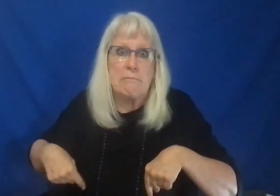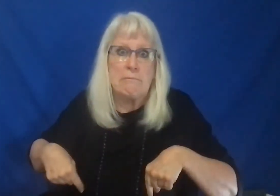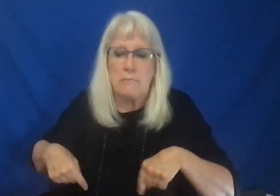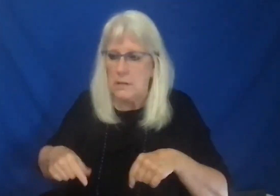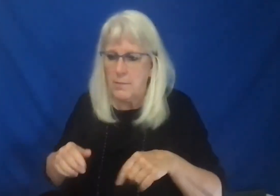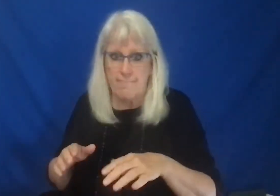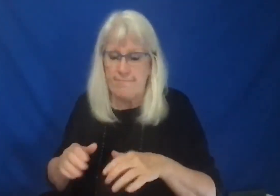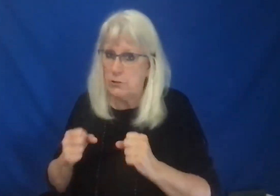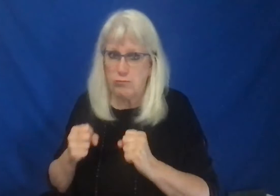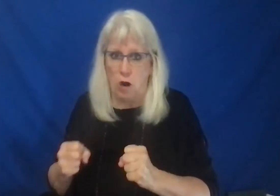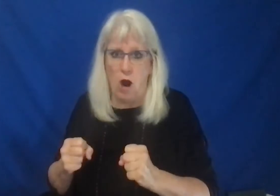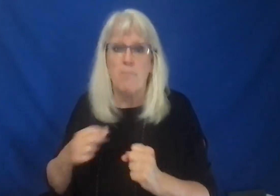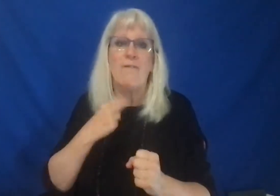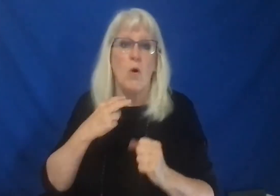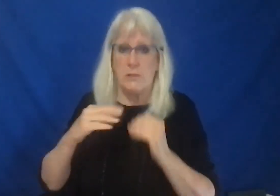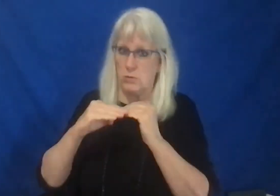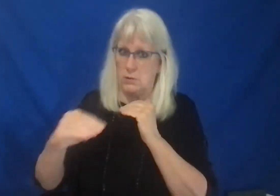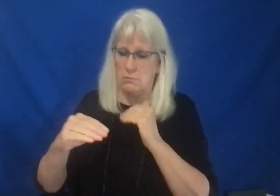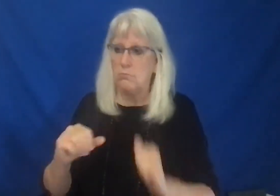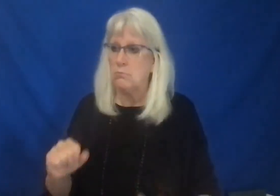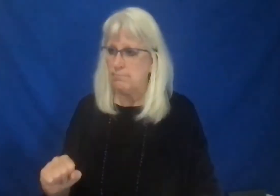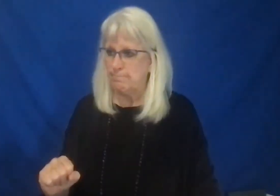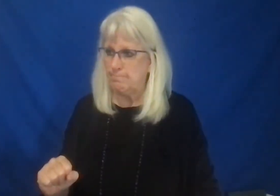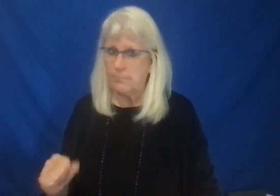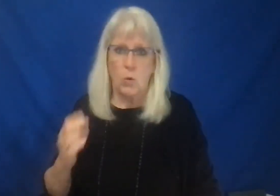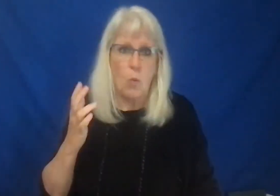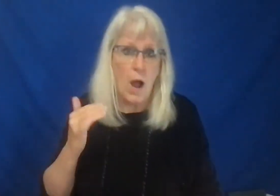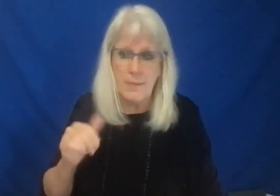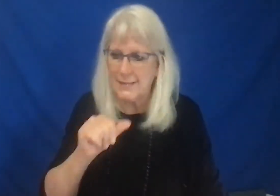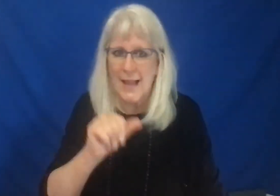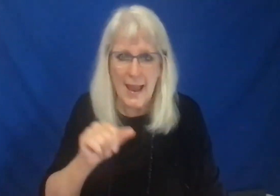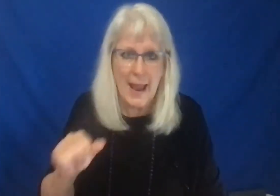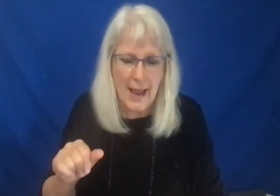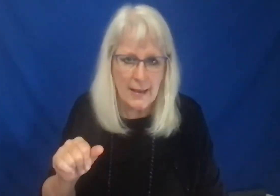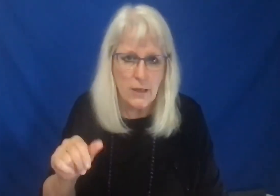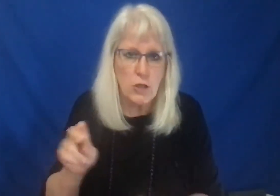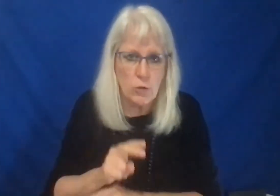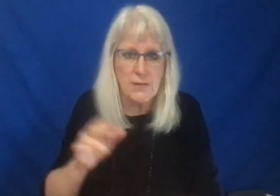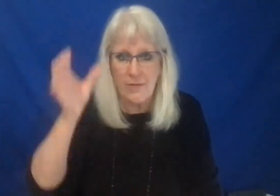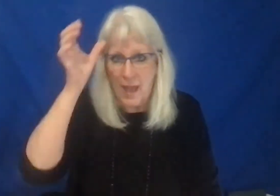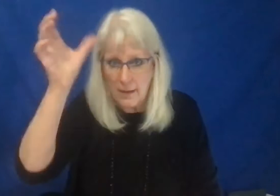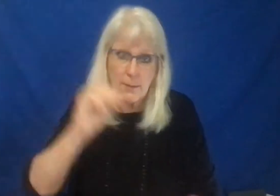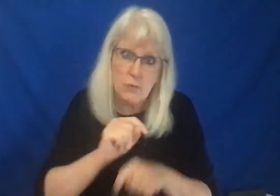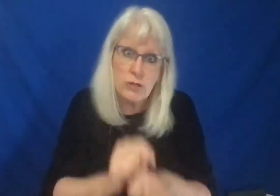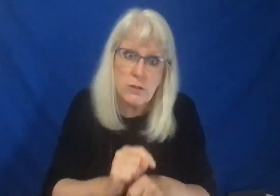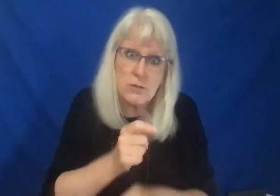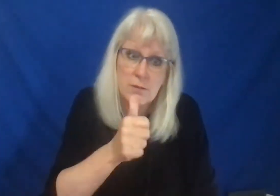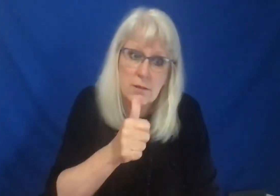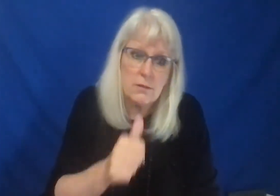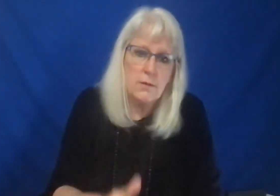strong, steady voice, because Alcoholics Anonymous, through this concept and tradition 10, has taught me how